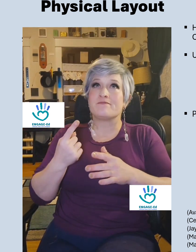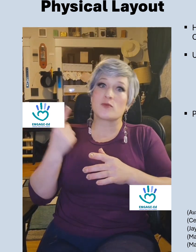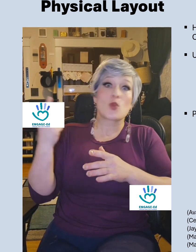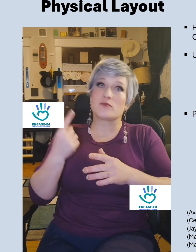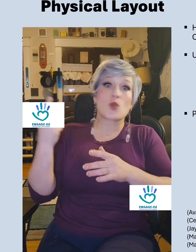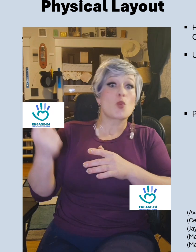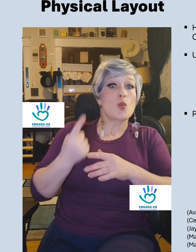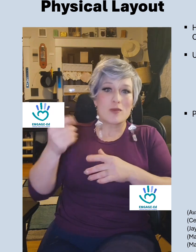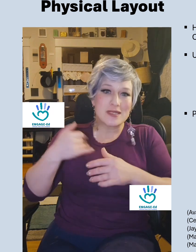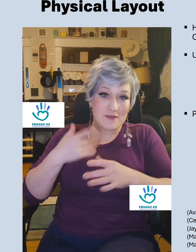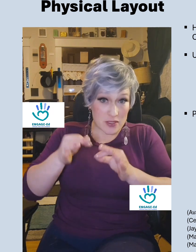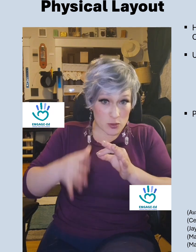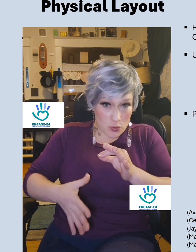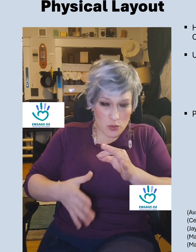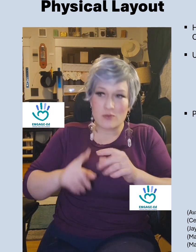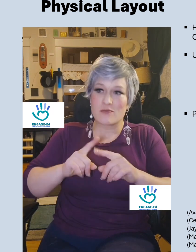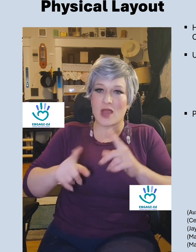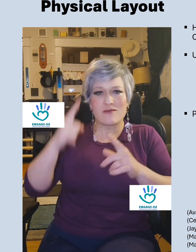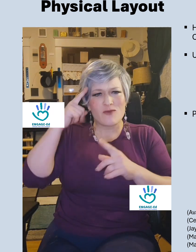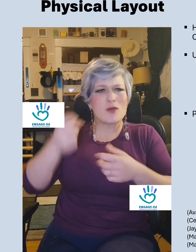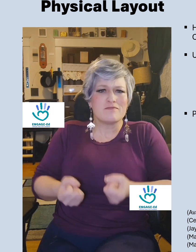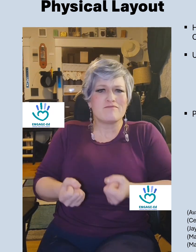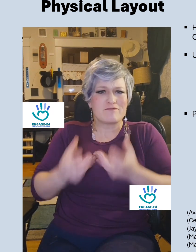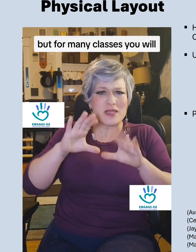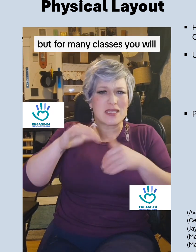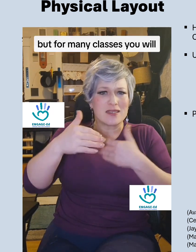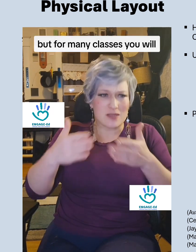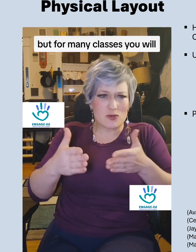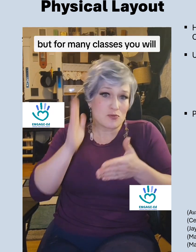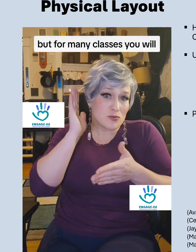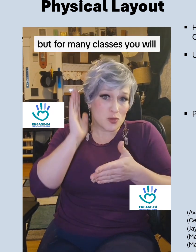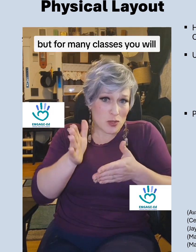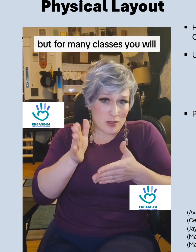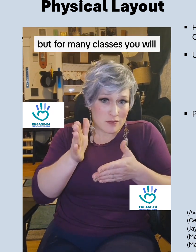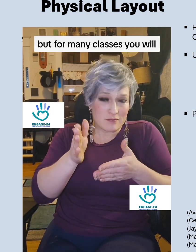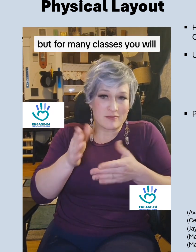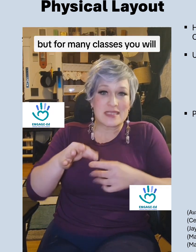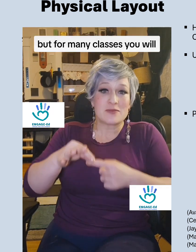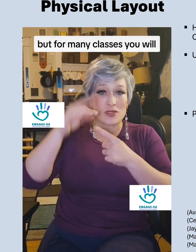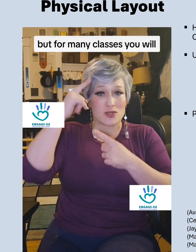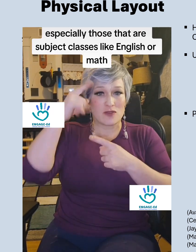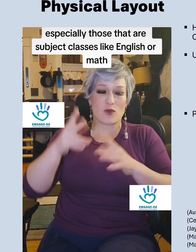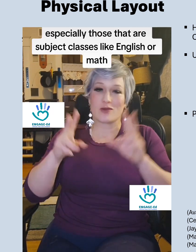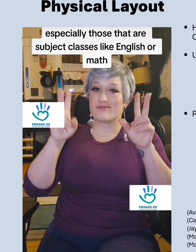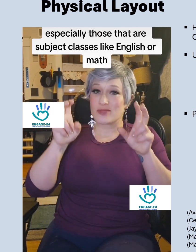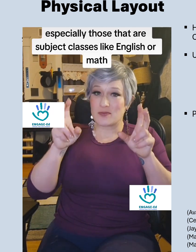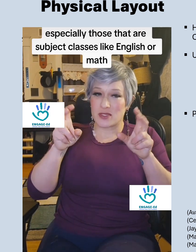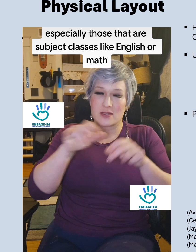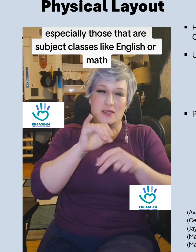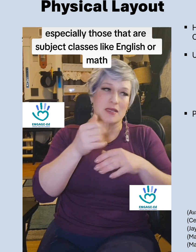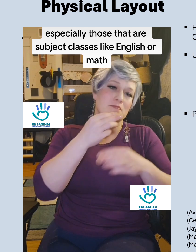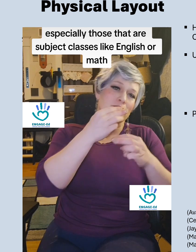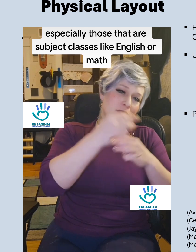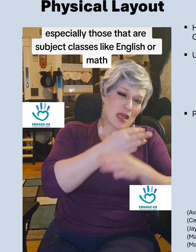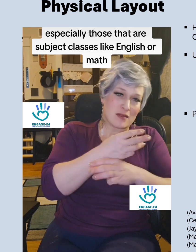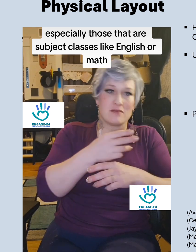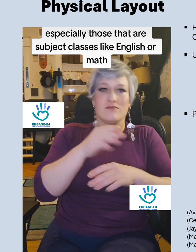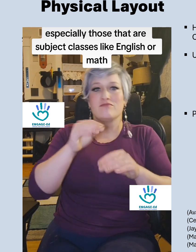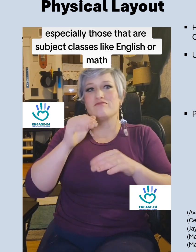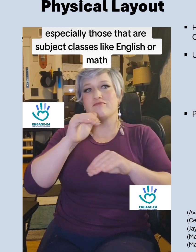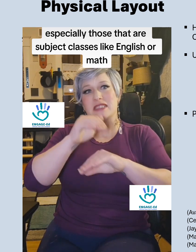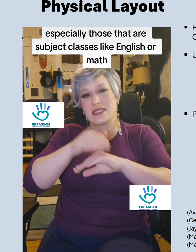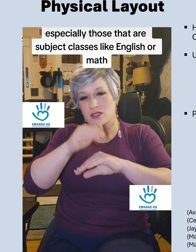don't always necessarily have an interpreter, but for many classes you will, especially those that are subject